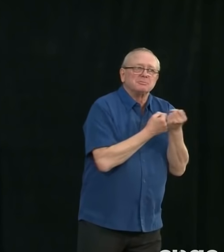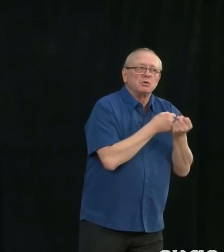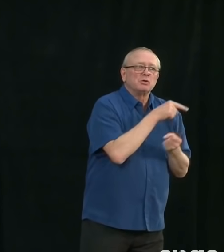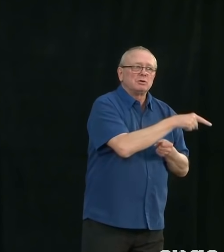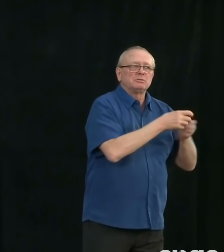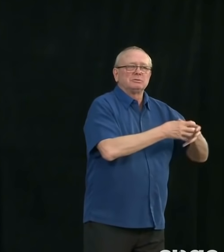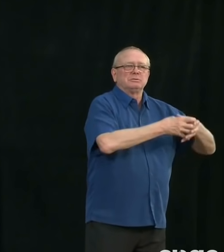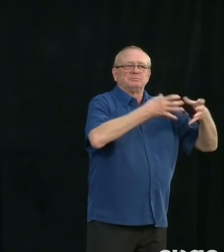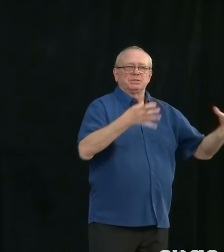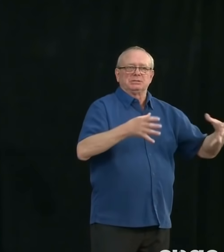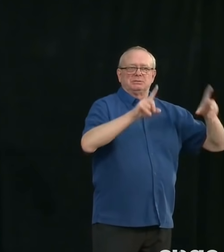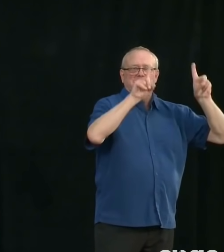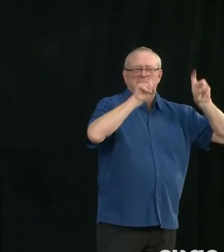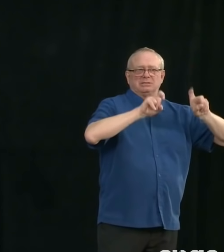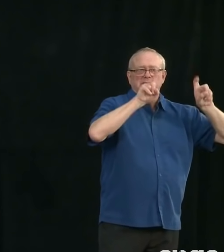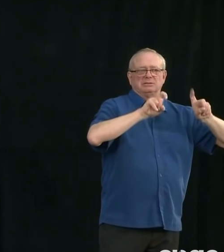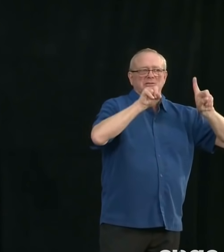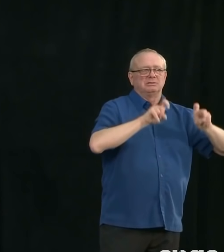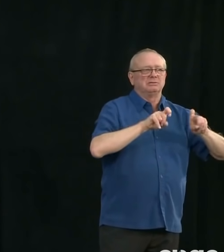that remains uncertain.